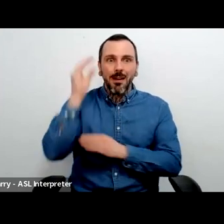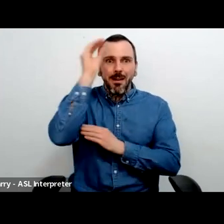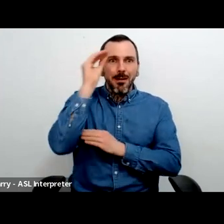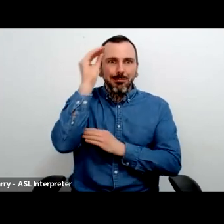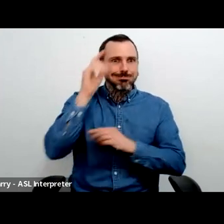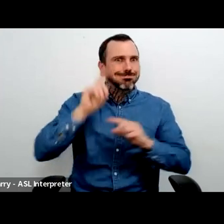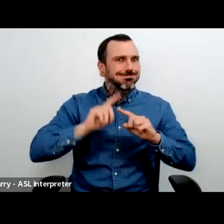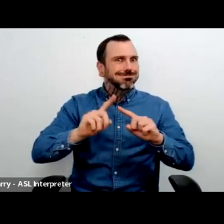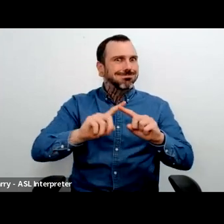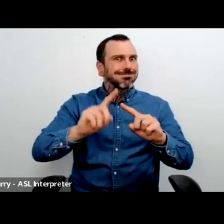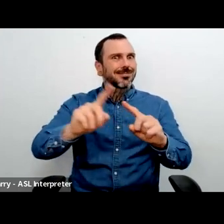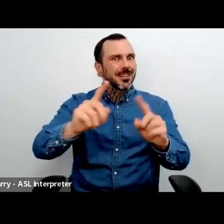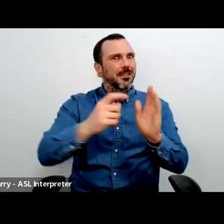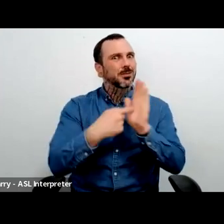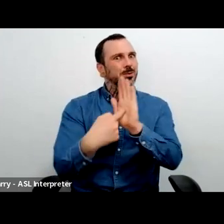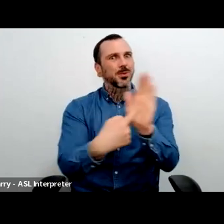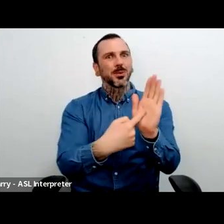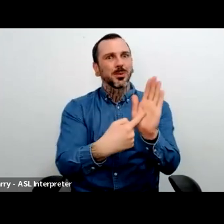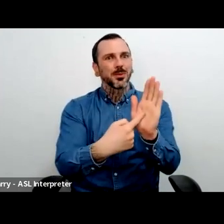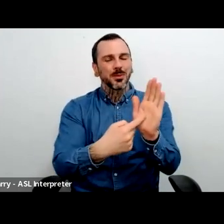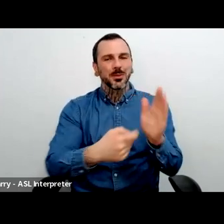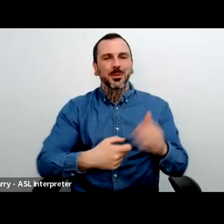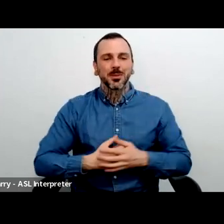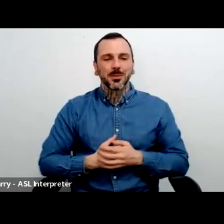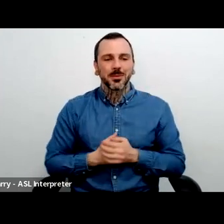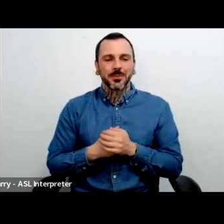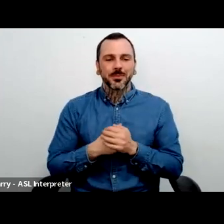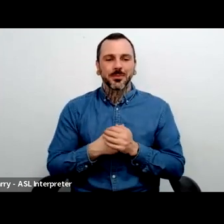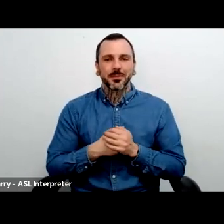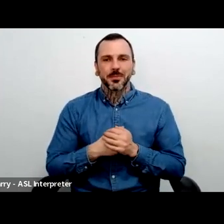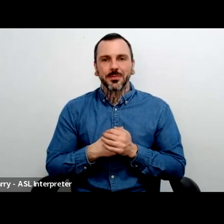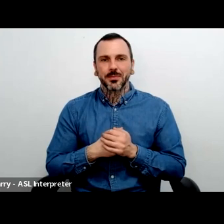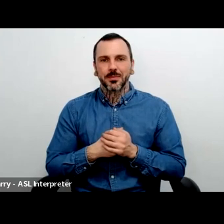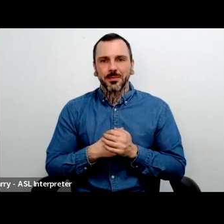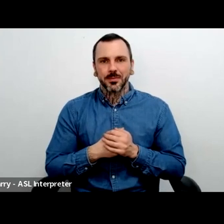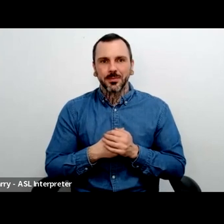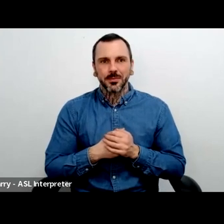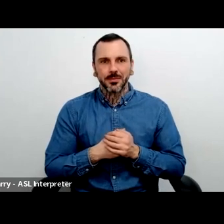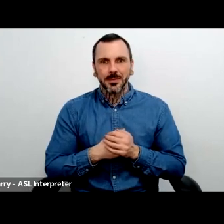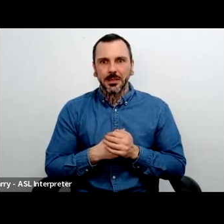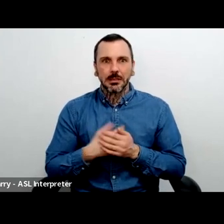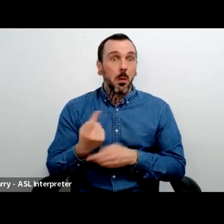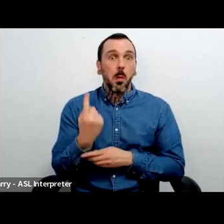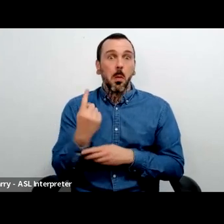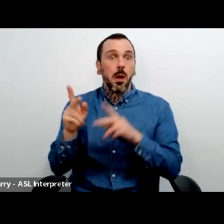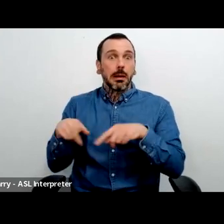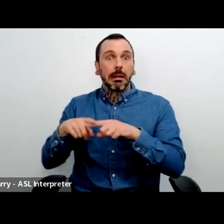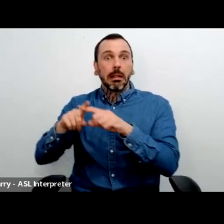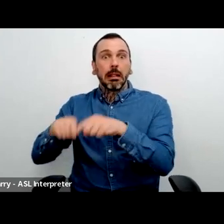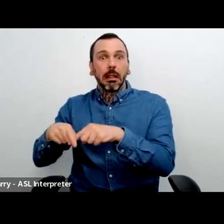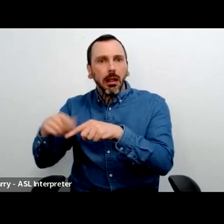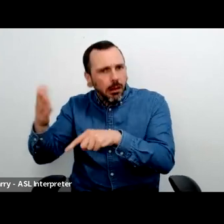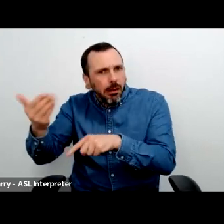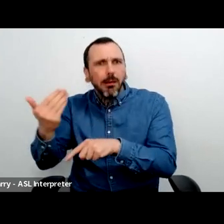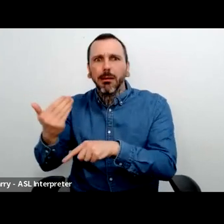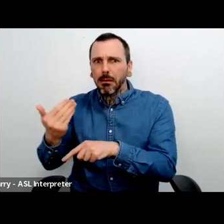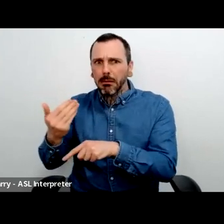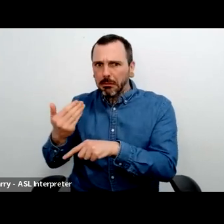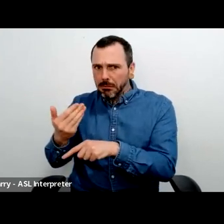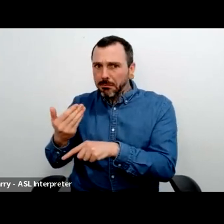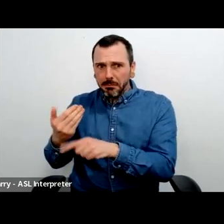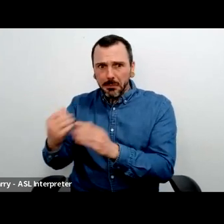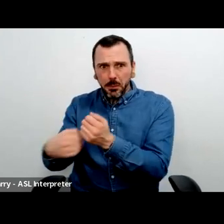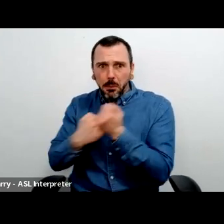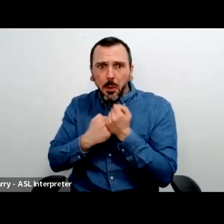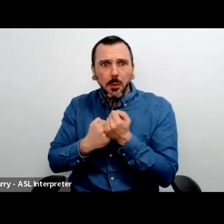as well. So you weren't also depending on one person with a pen to decide whether your work